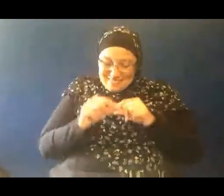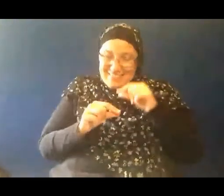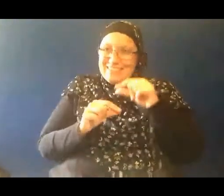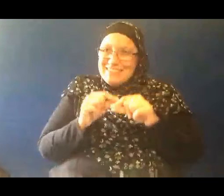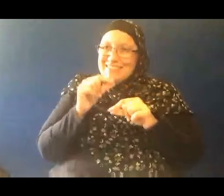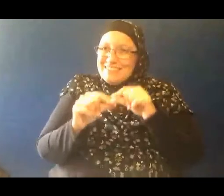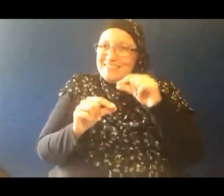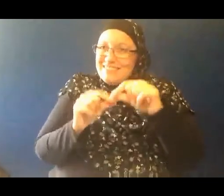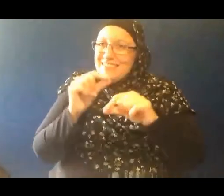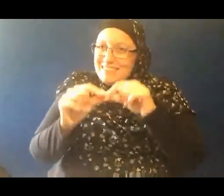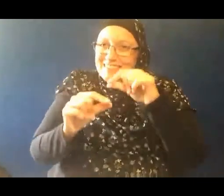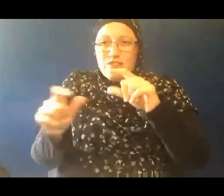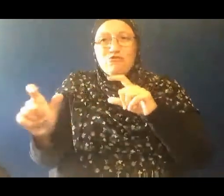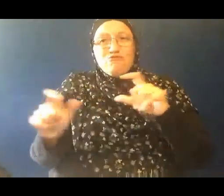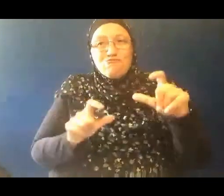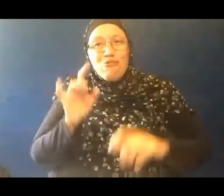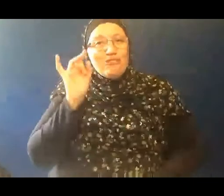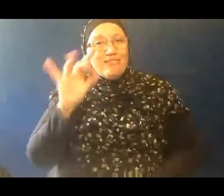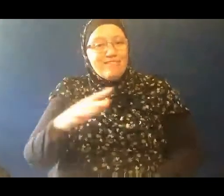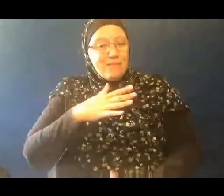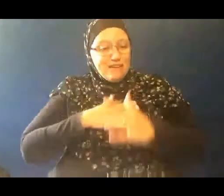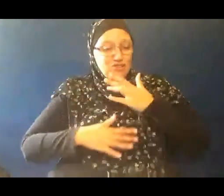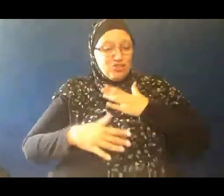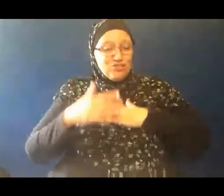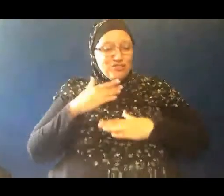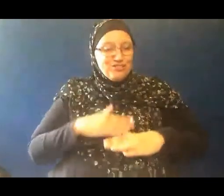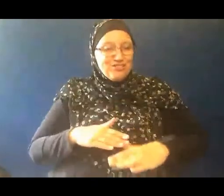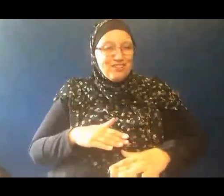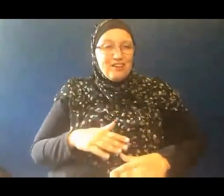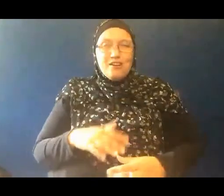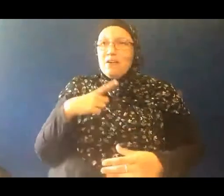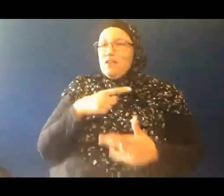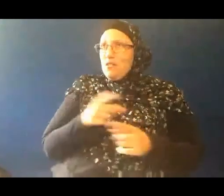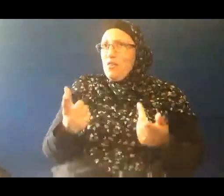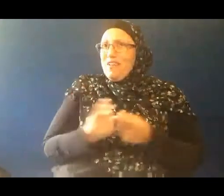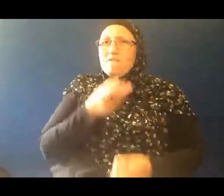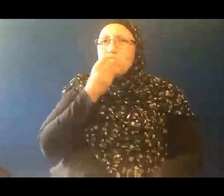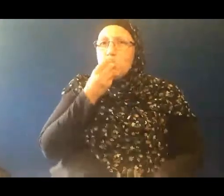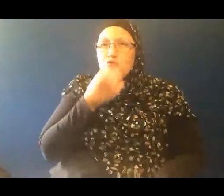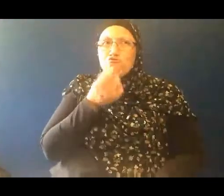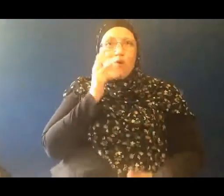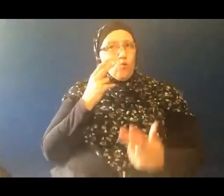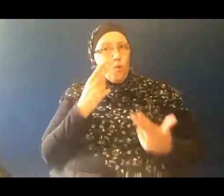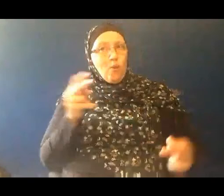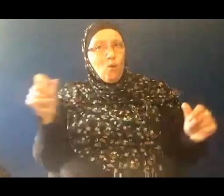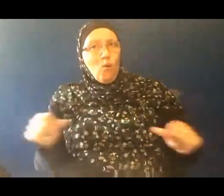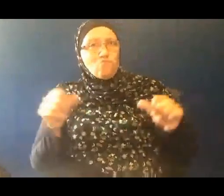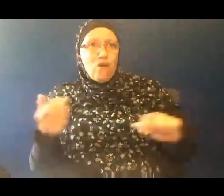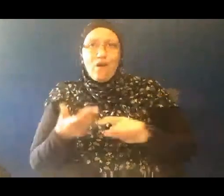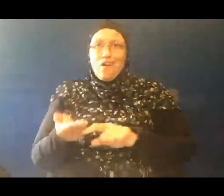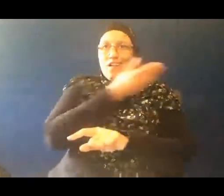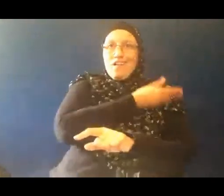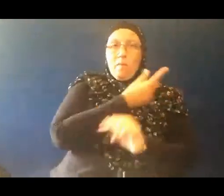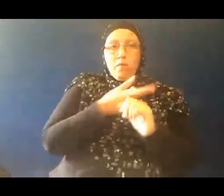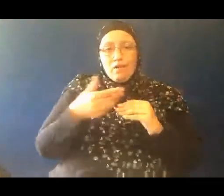to control yourself against such things that otherwise would be permissible requires patience. Those who